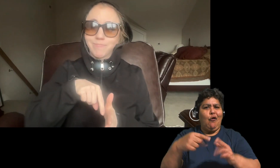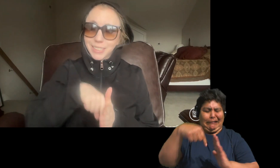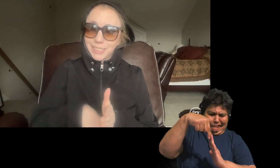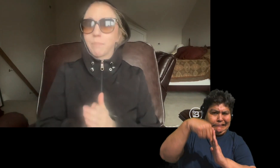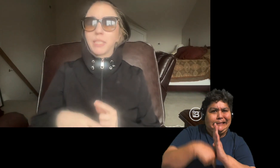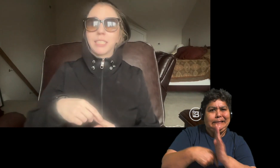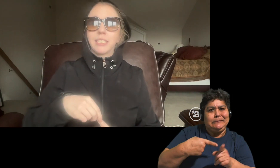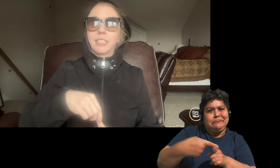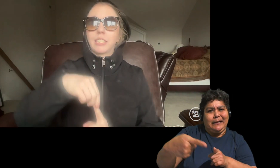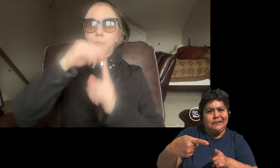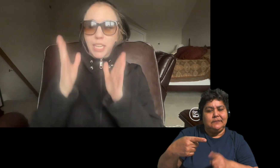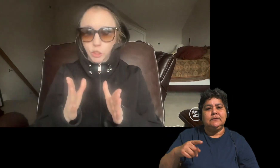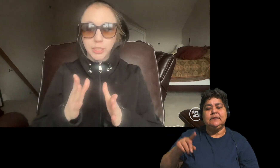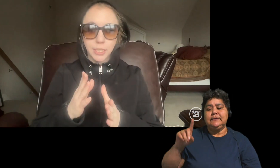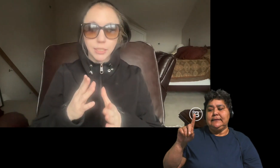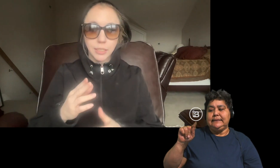Yes, I do.